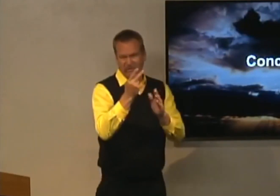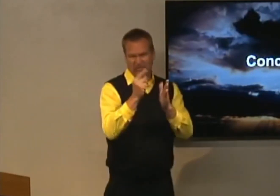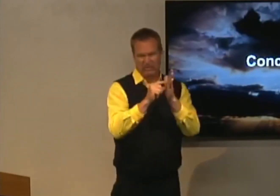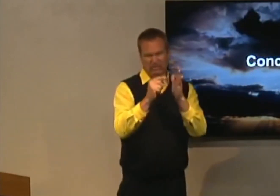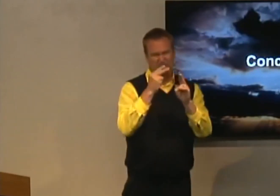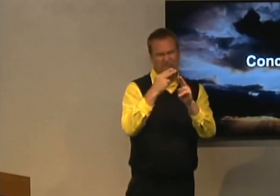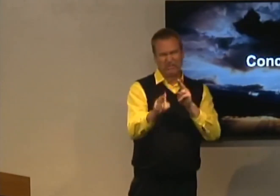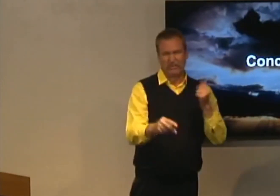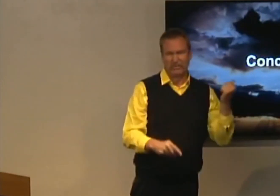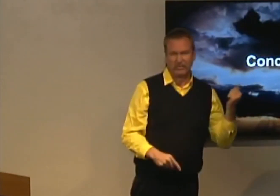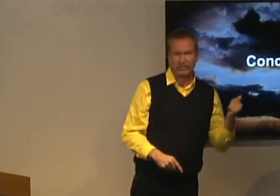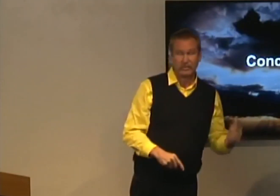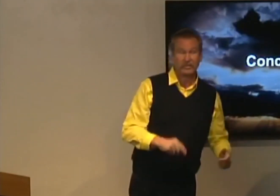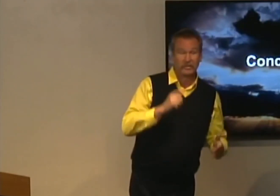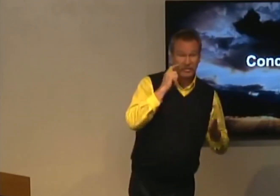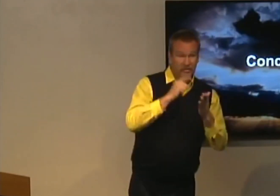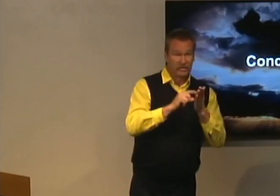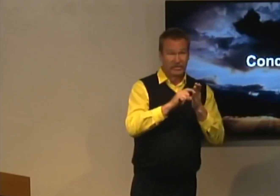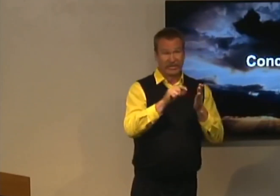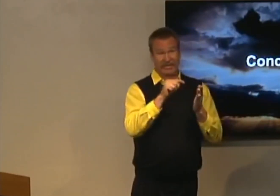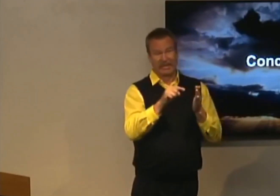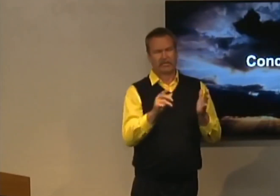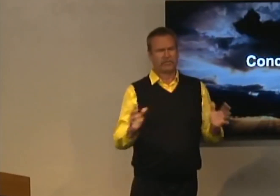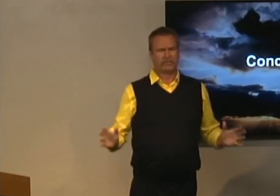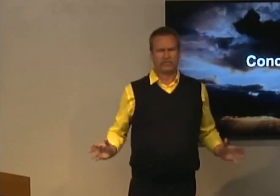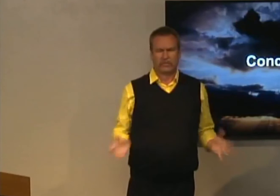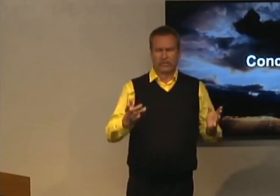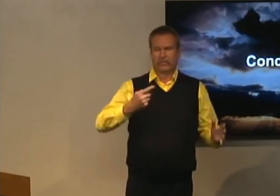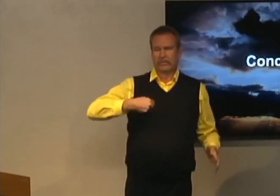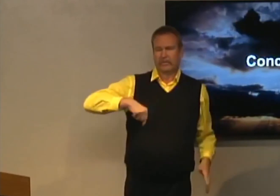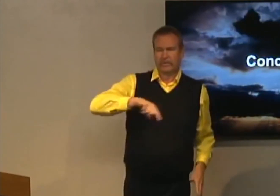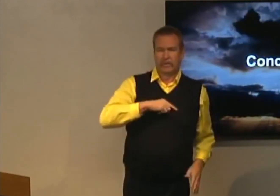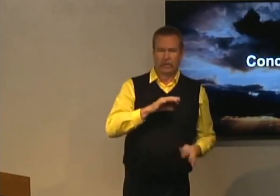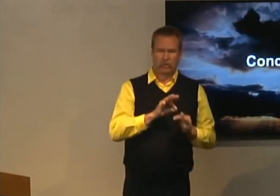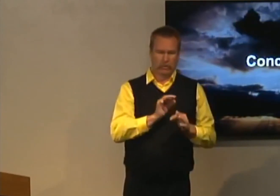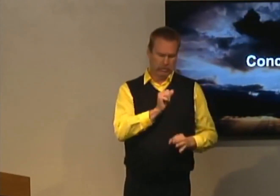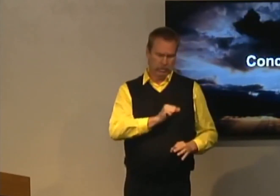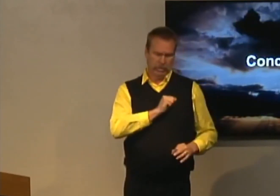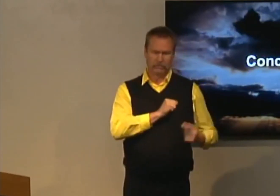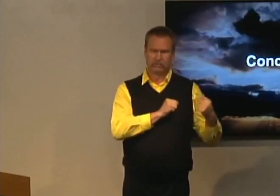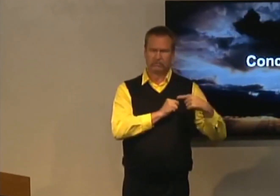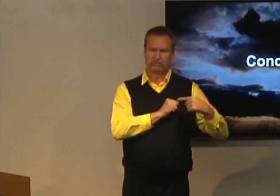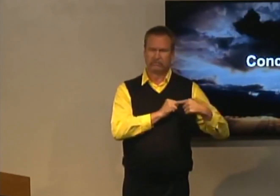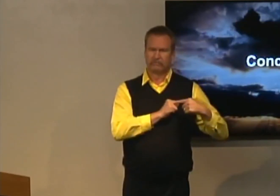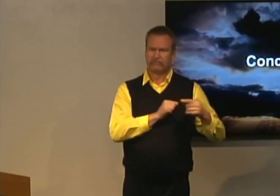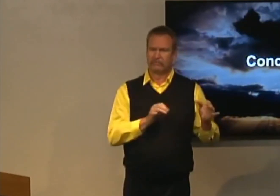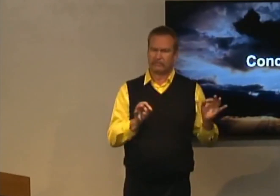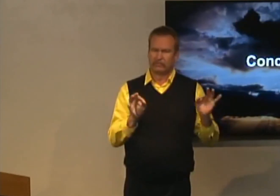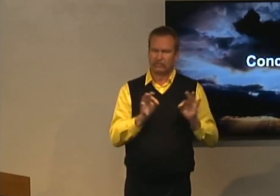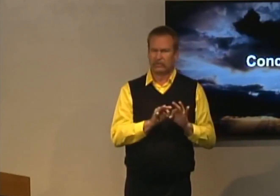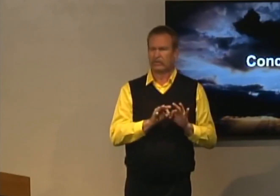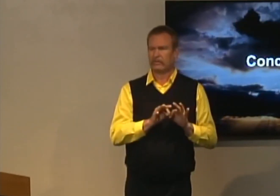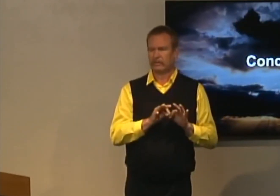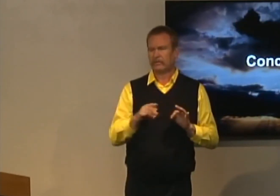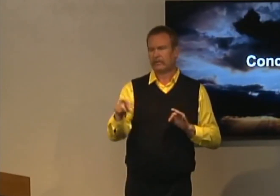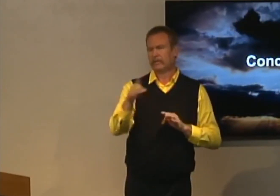that even the devil will flee from us. So I have a short conclusion, you know, something to encourage us and to speak to our